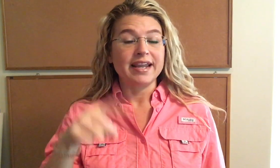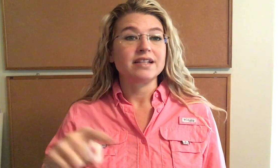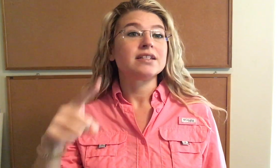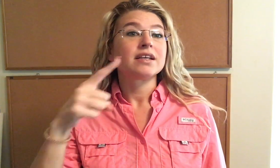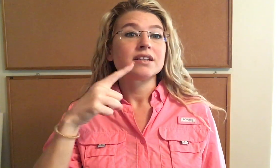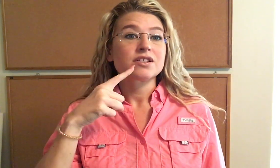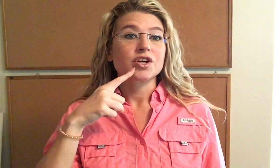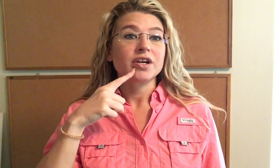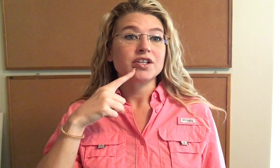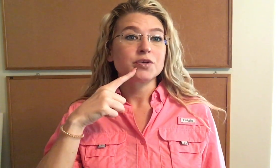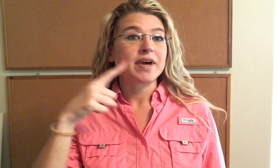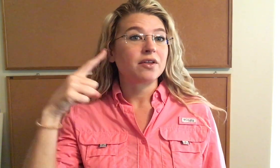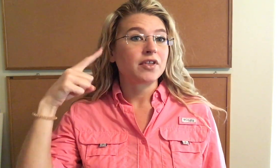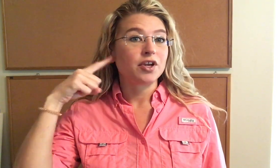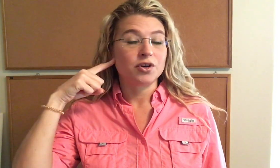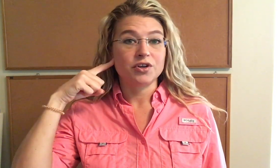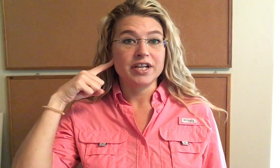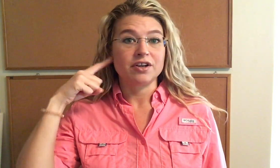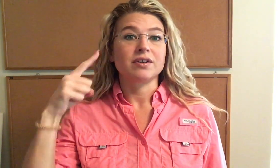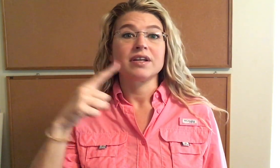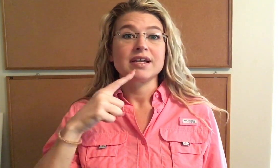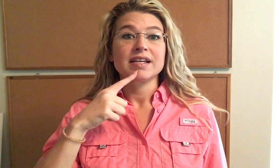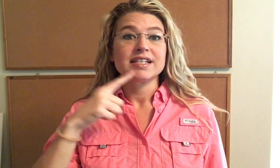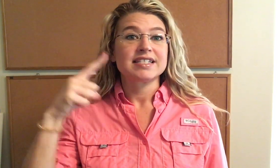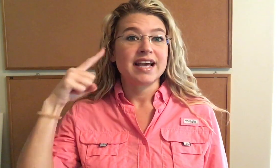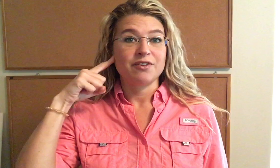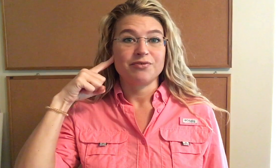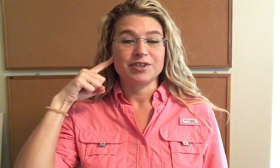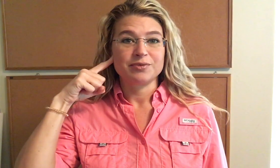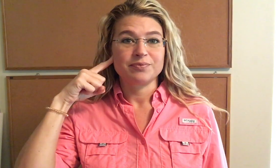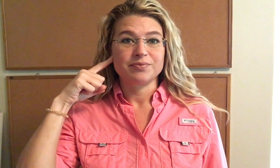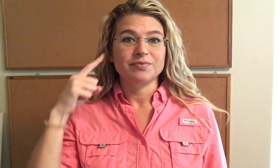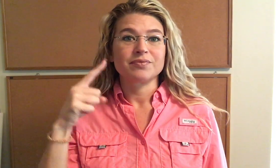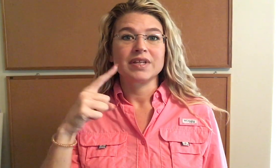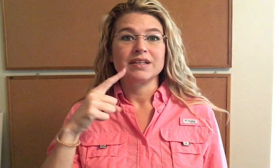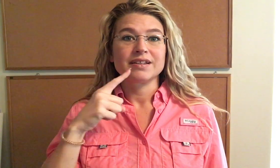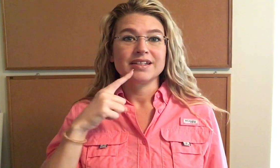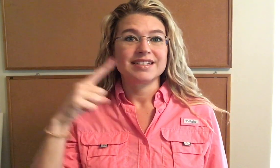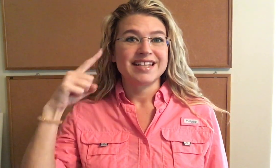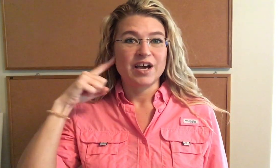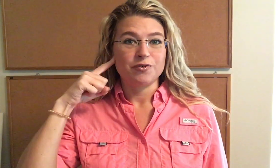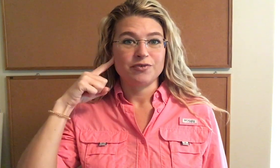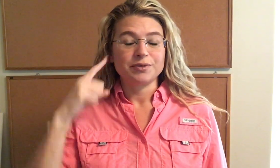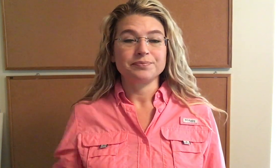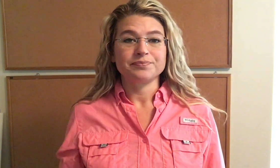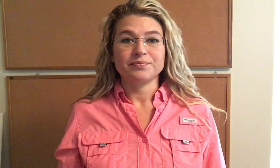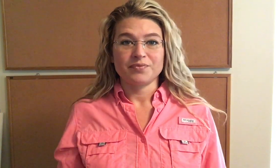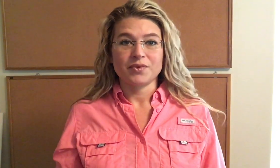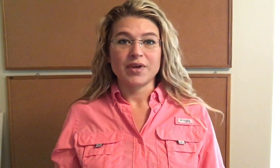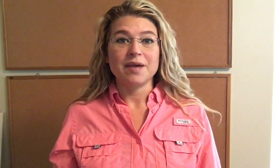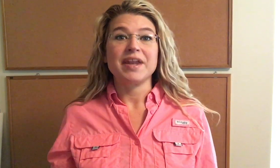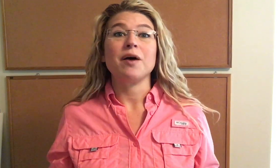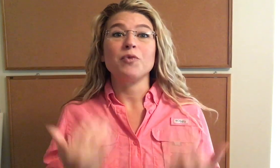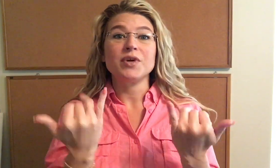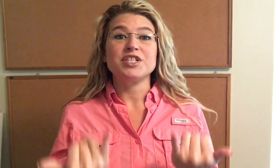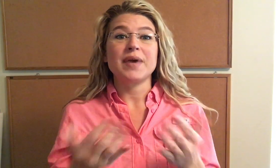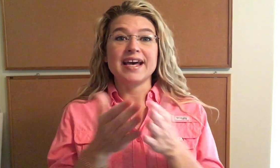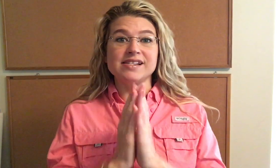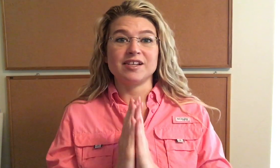hand, start at your mouth and go to your ear. Deaf, deaf. Okay, now I'm going to ask